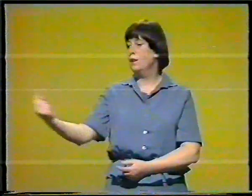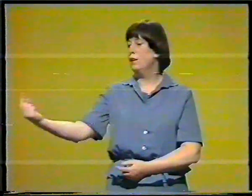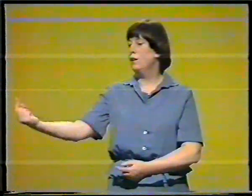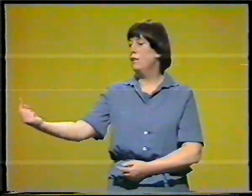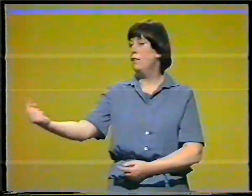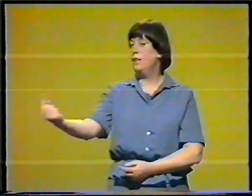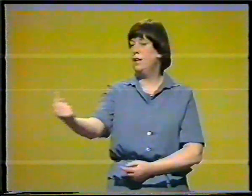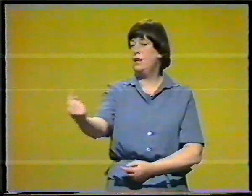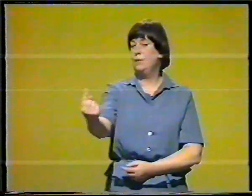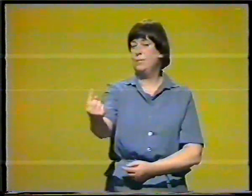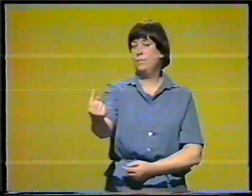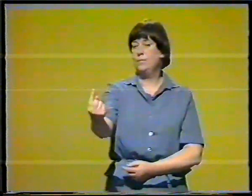They.